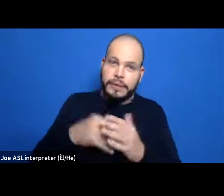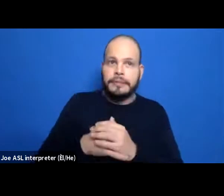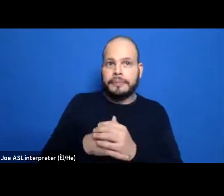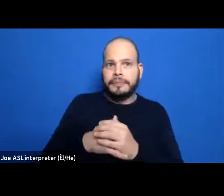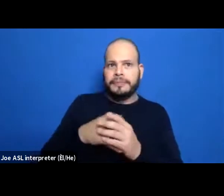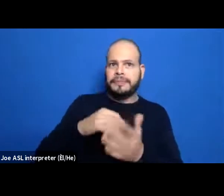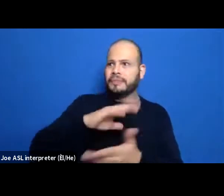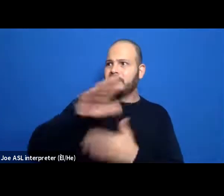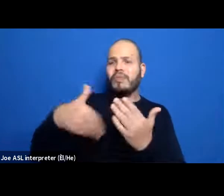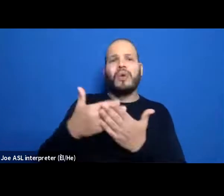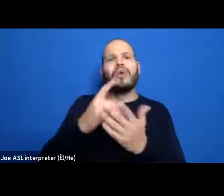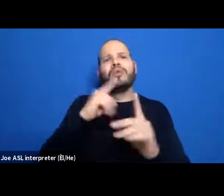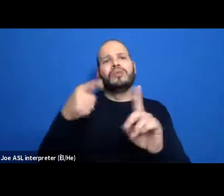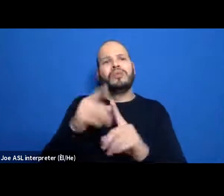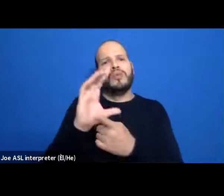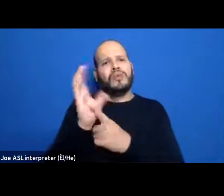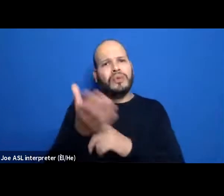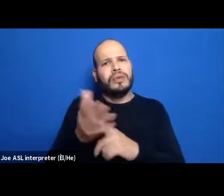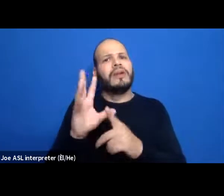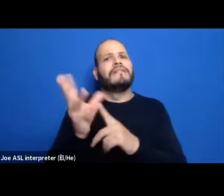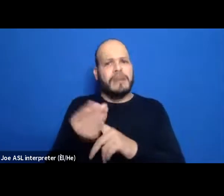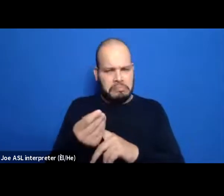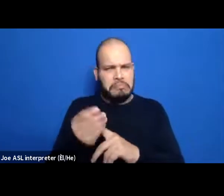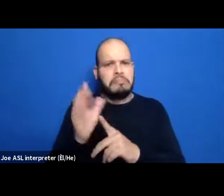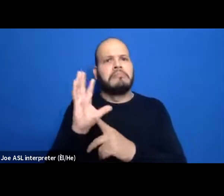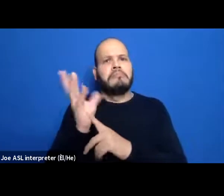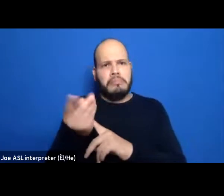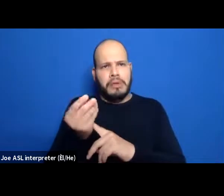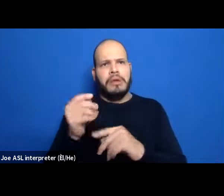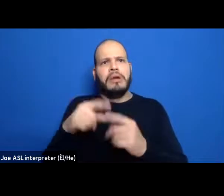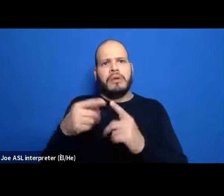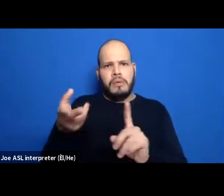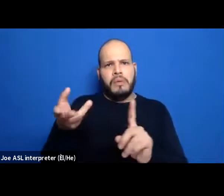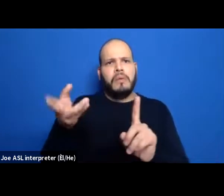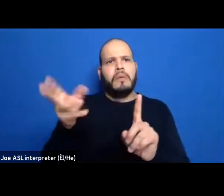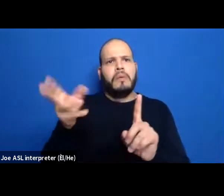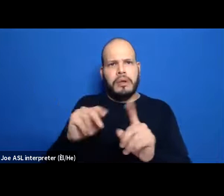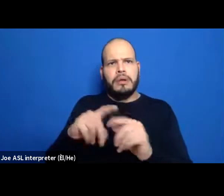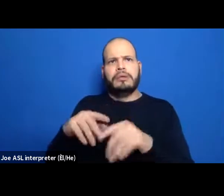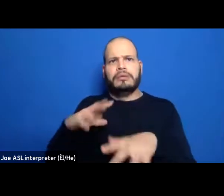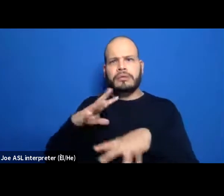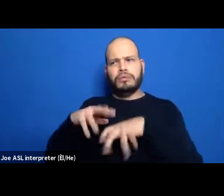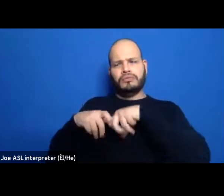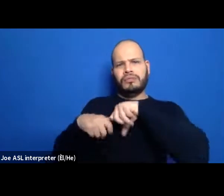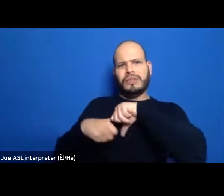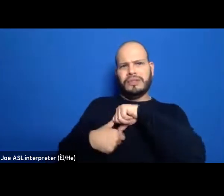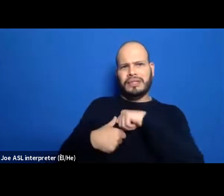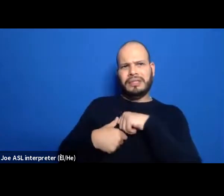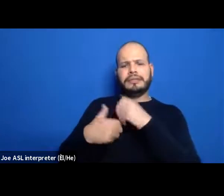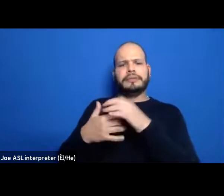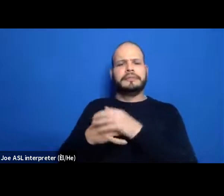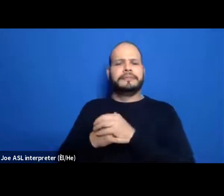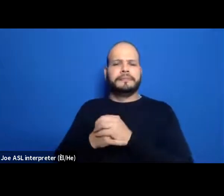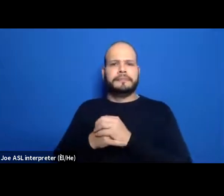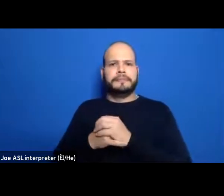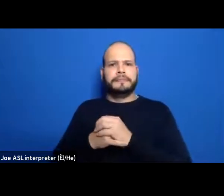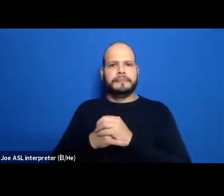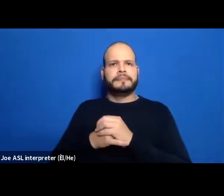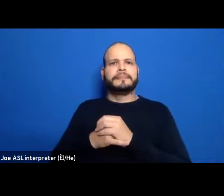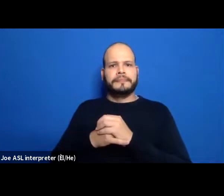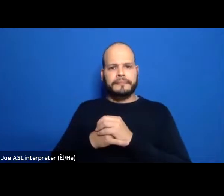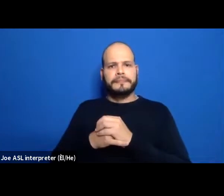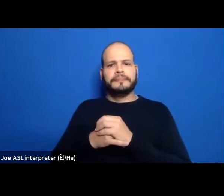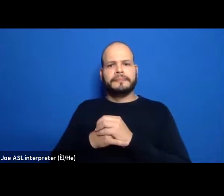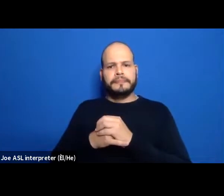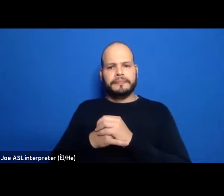way of commemorating ancestors or loved ones that have transitioned and passed on. And so I think there is a cruel